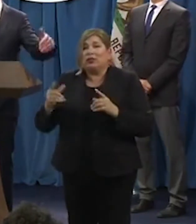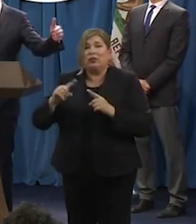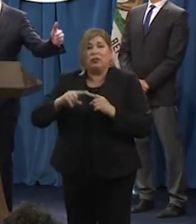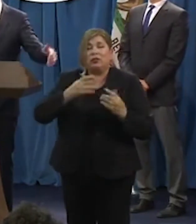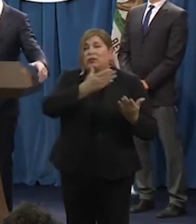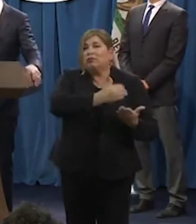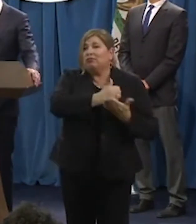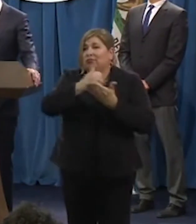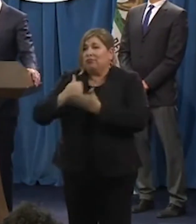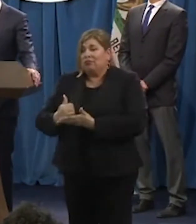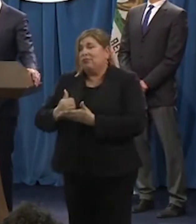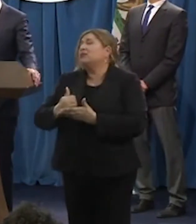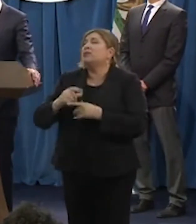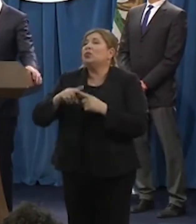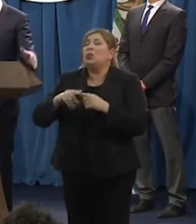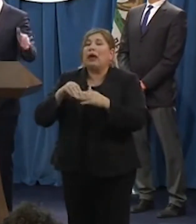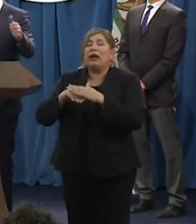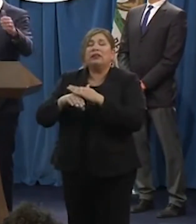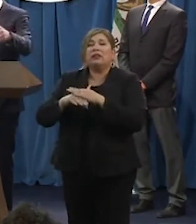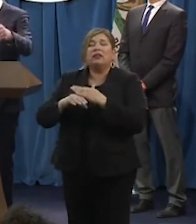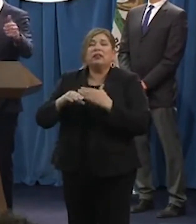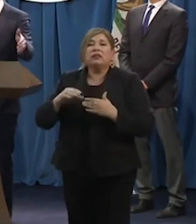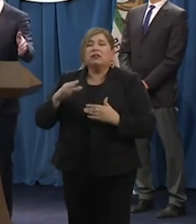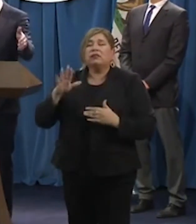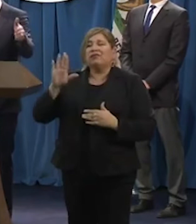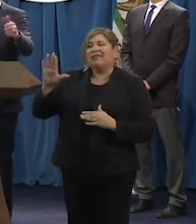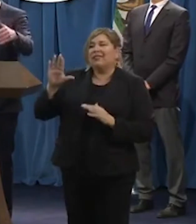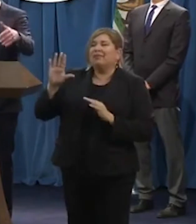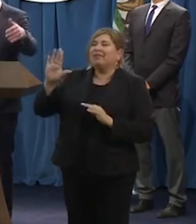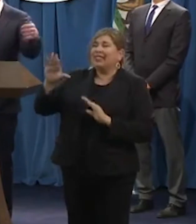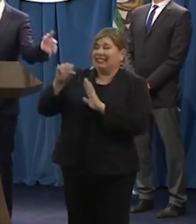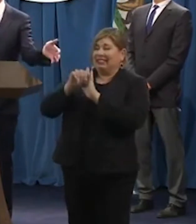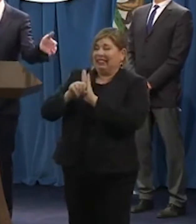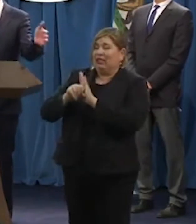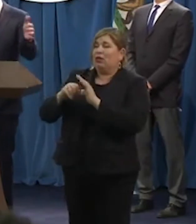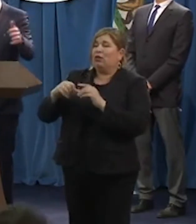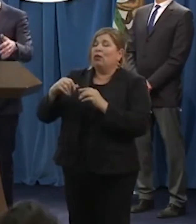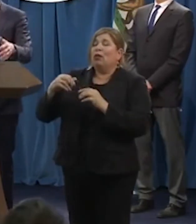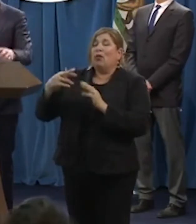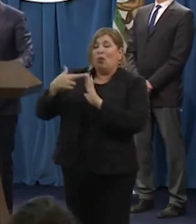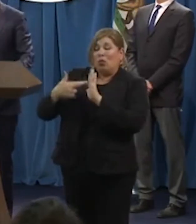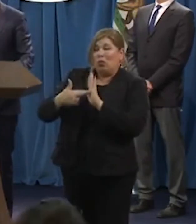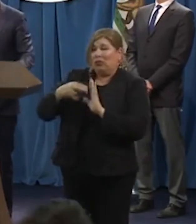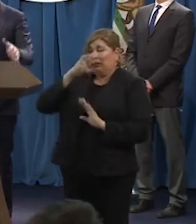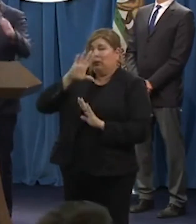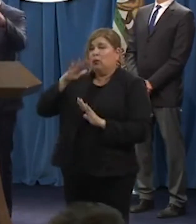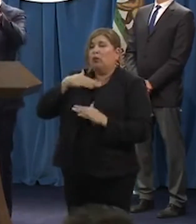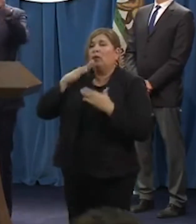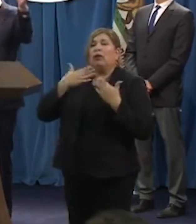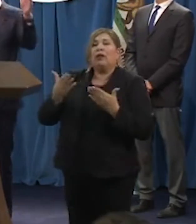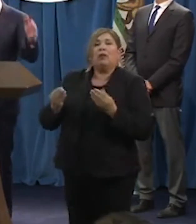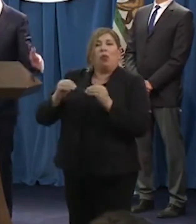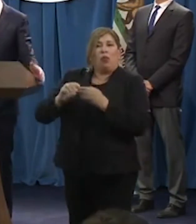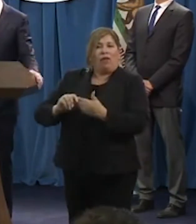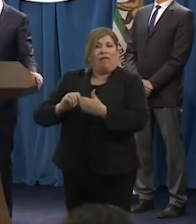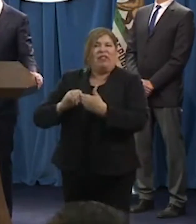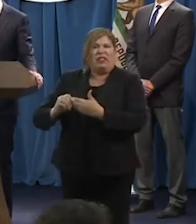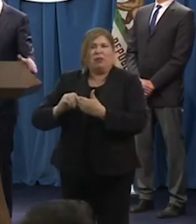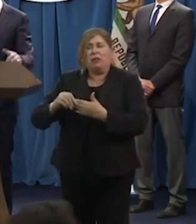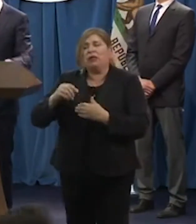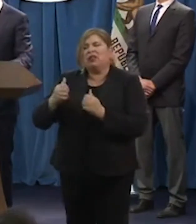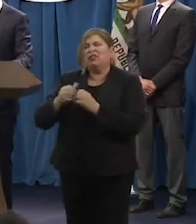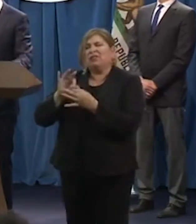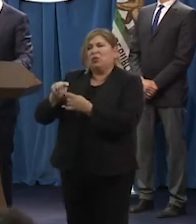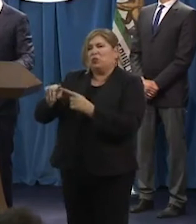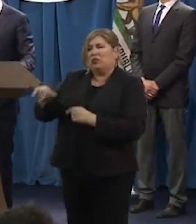to accessing the state rules in a way that provide more flexibility. So that's broad strokes